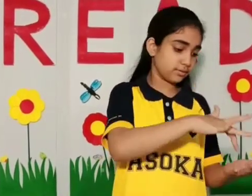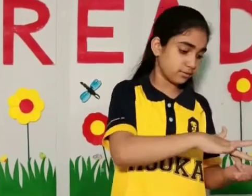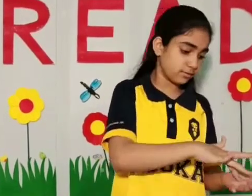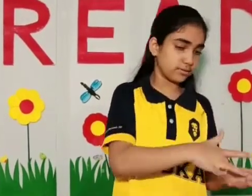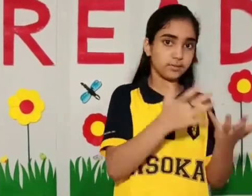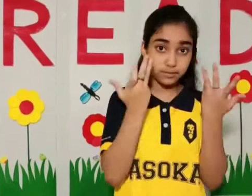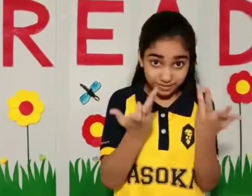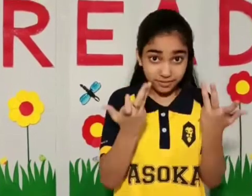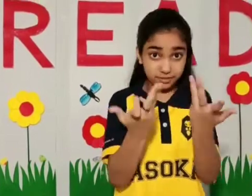Where's the railway station?